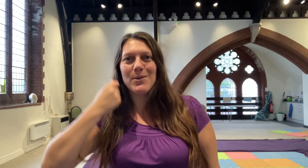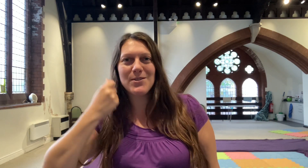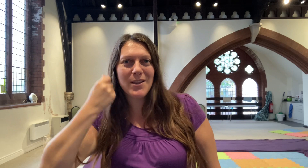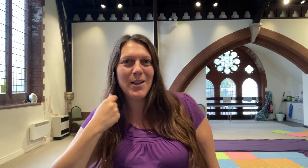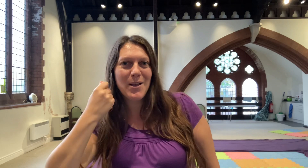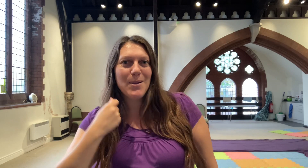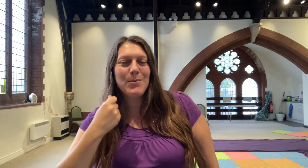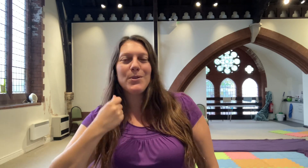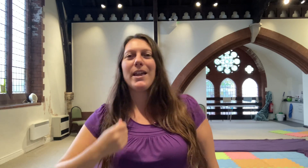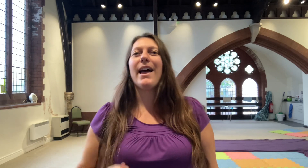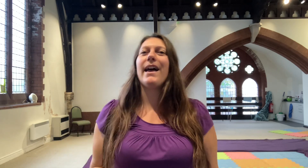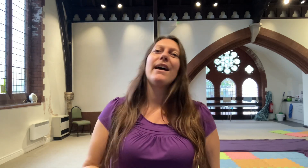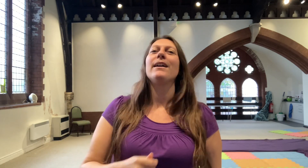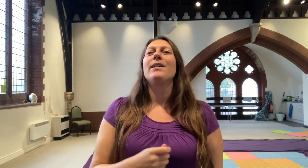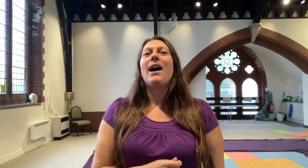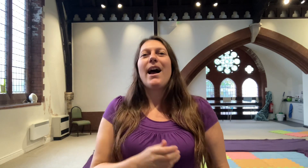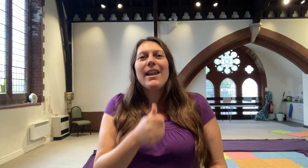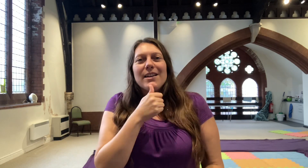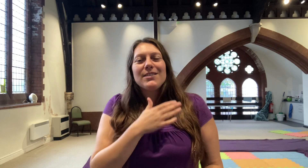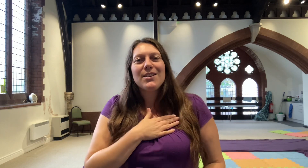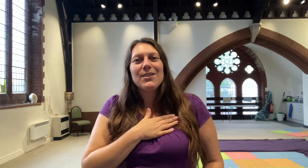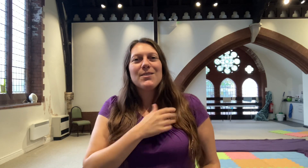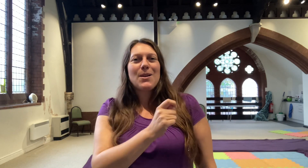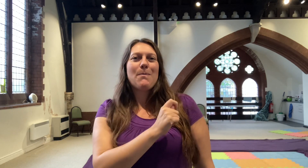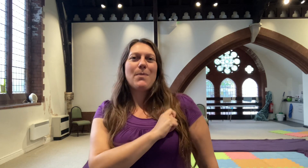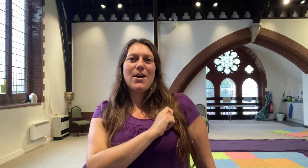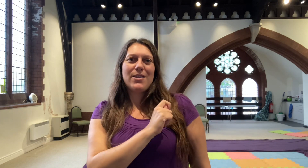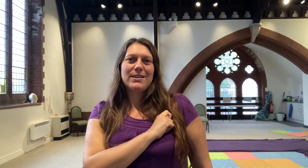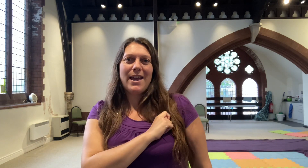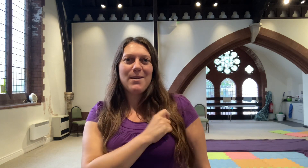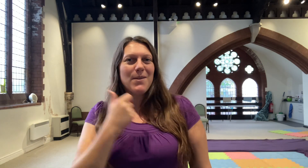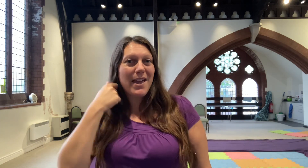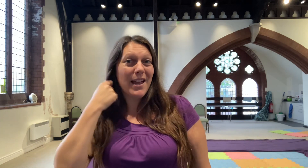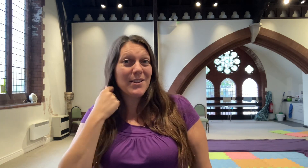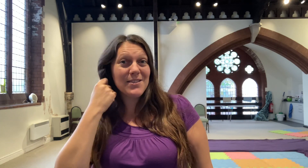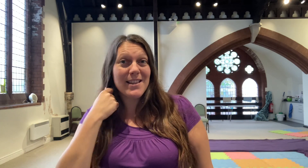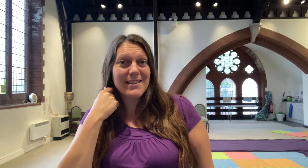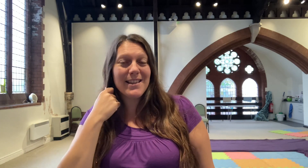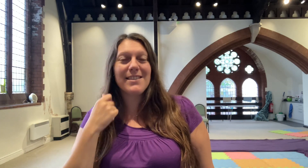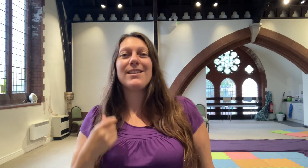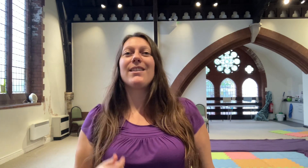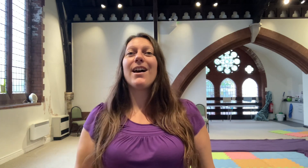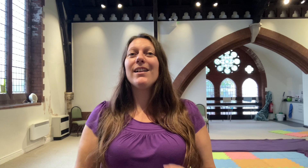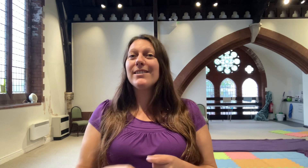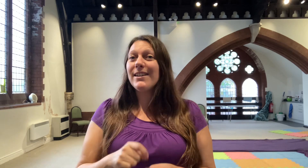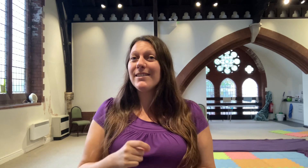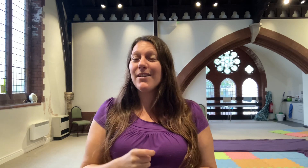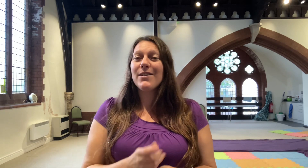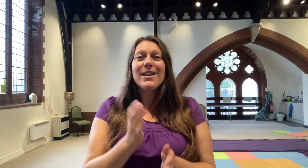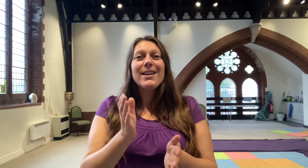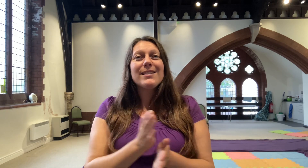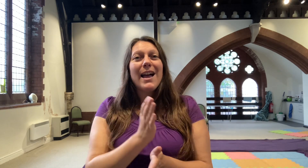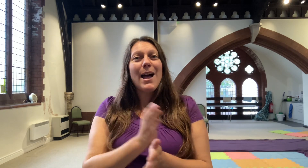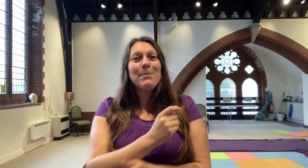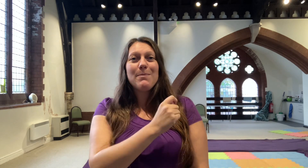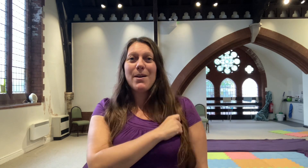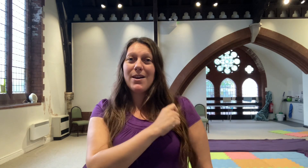used to pull your hair. I like to use birthday, but you can use this as another alternative. So happy